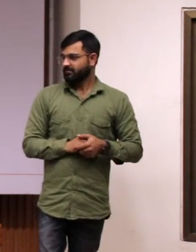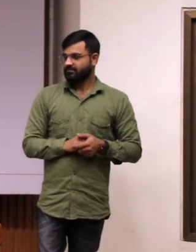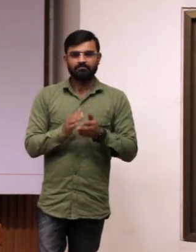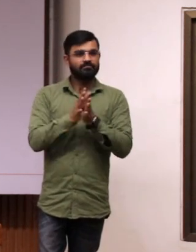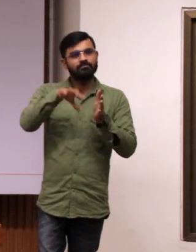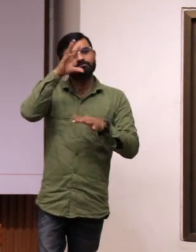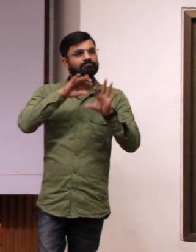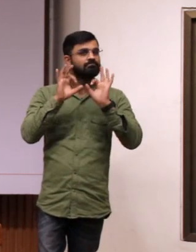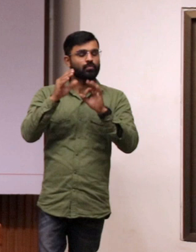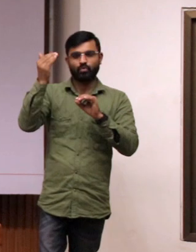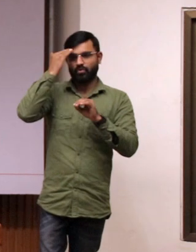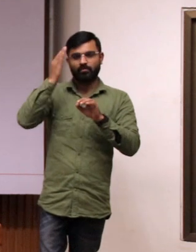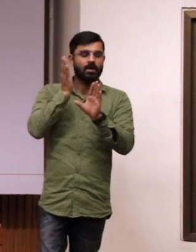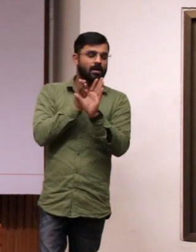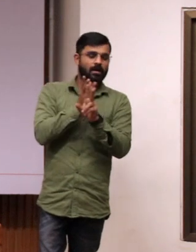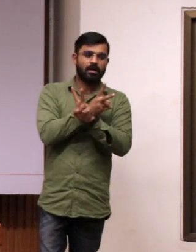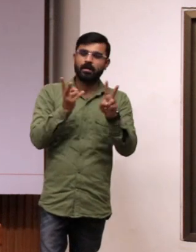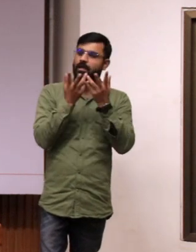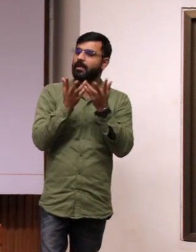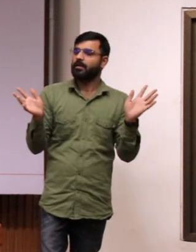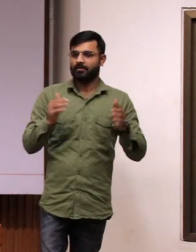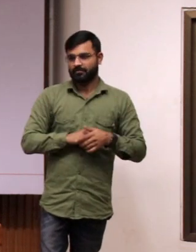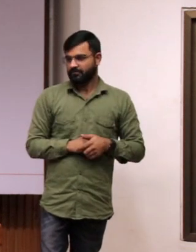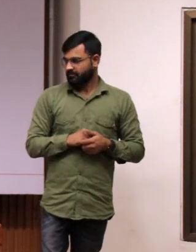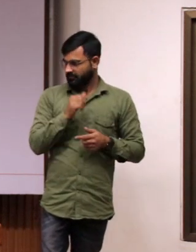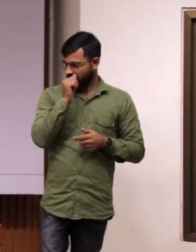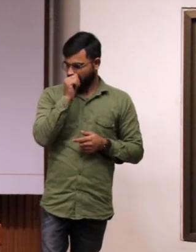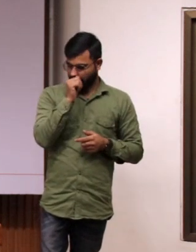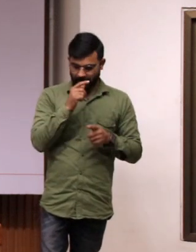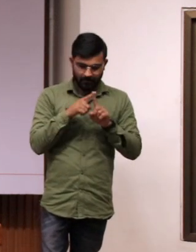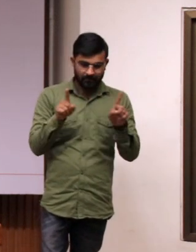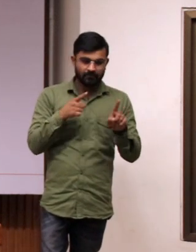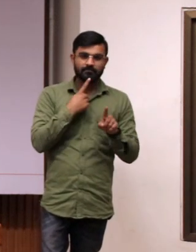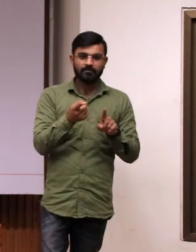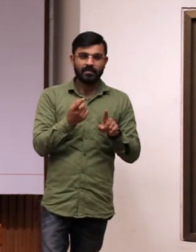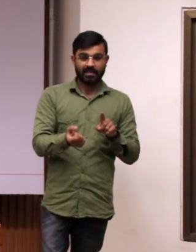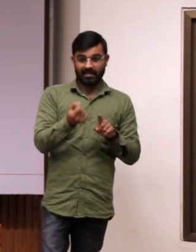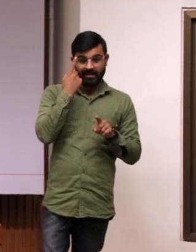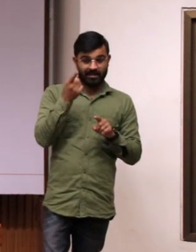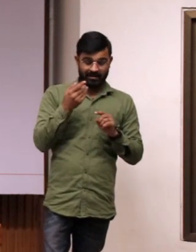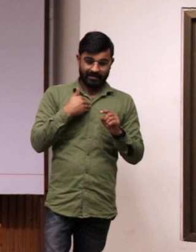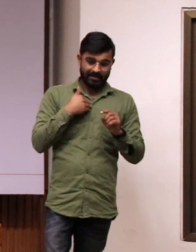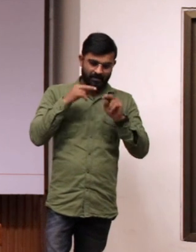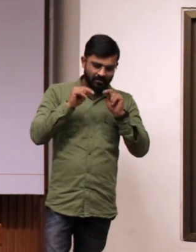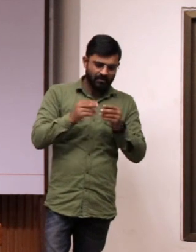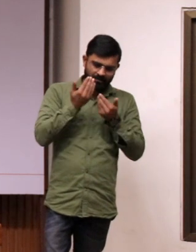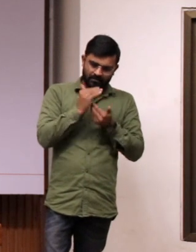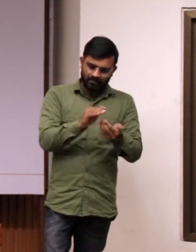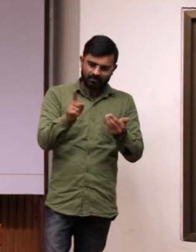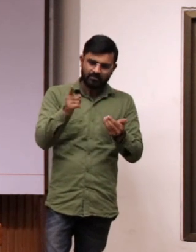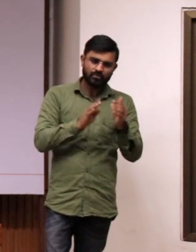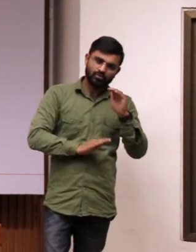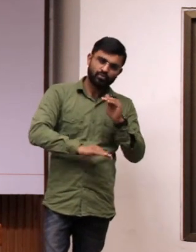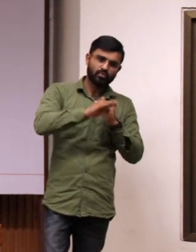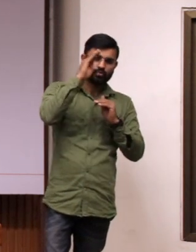learned professor, I tell you. He knows psychology like anything. But this is the understanding that I need a son. Son should